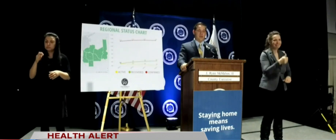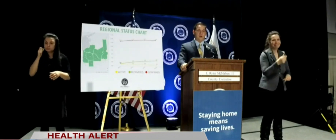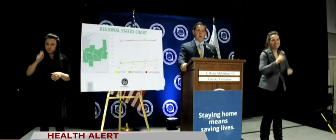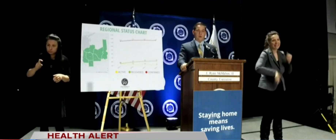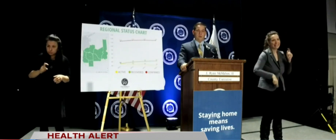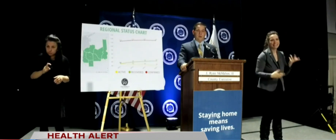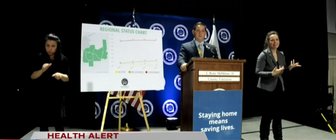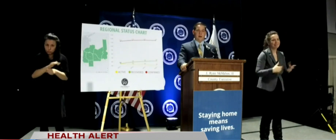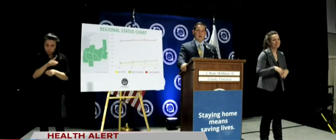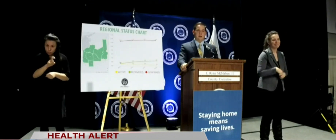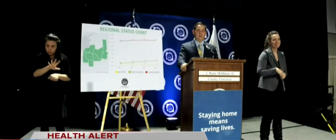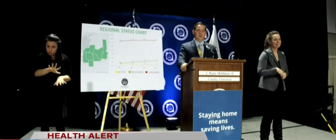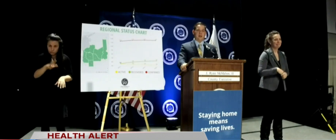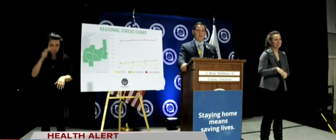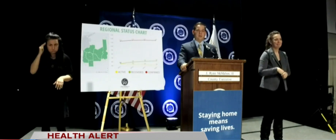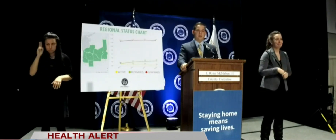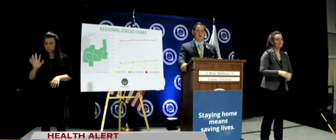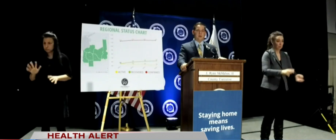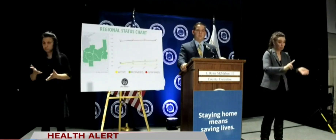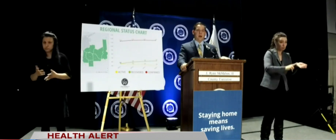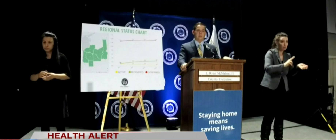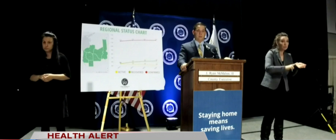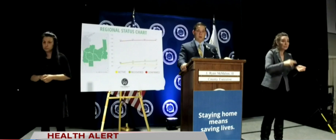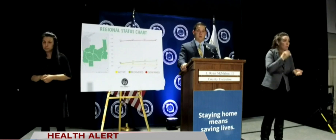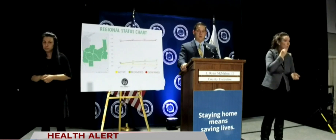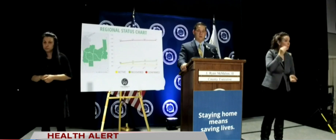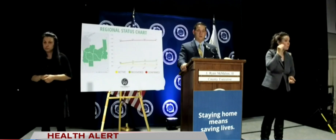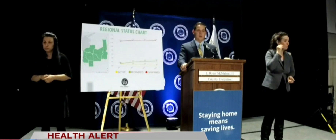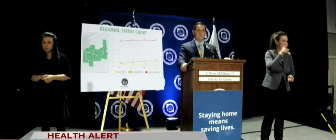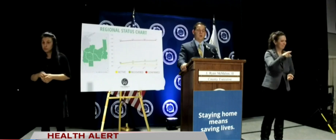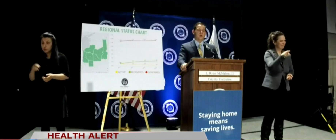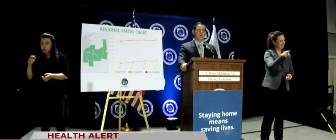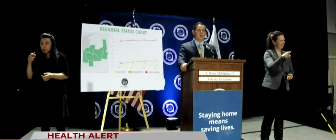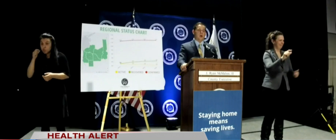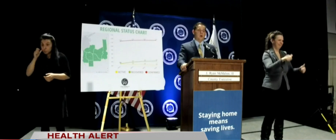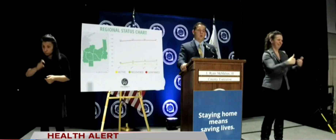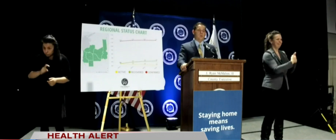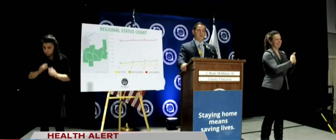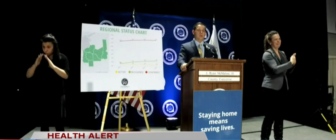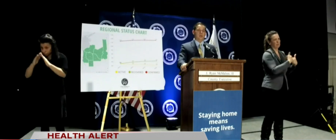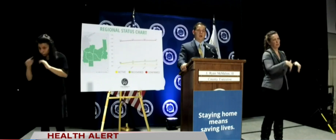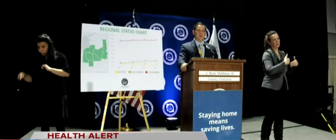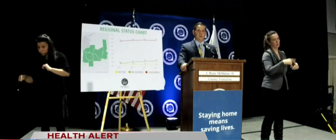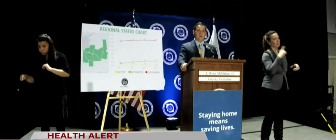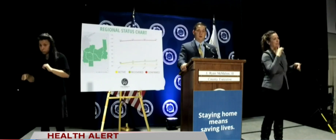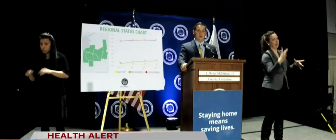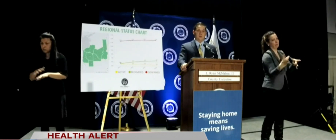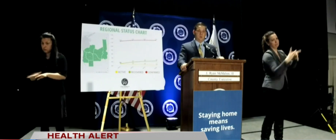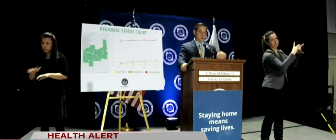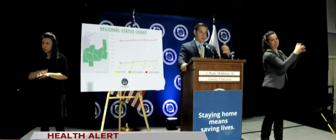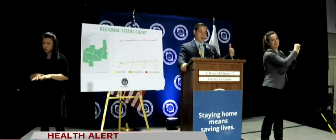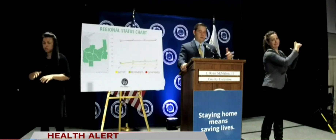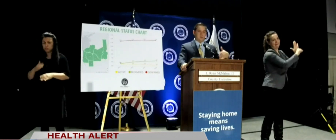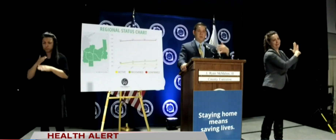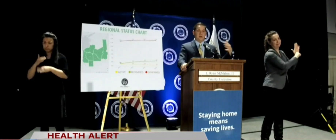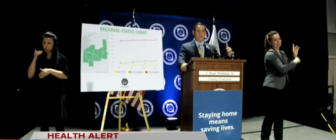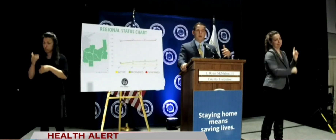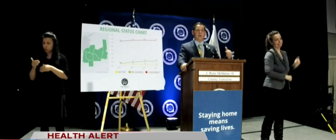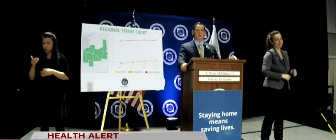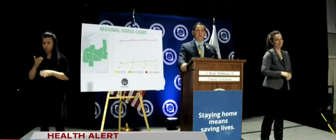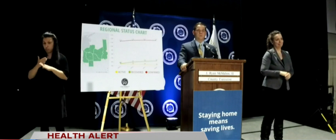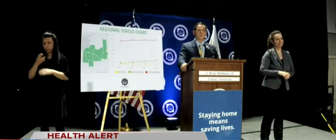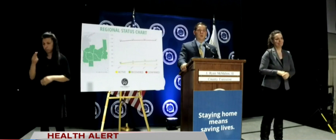in general have been a challenge and have been a problem throughout New York State. We share the concerns, and we're doing everything we